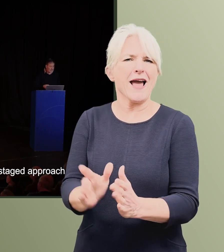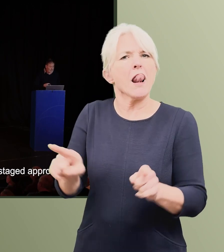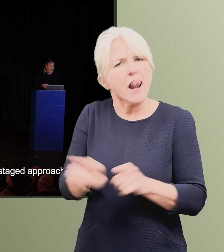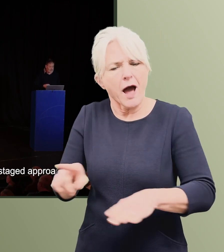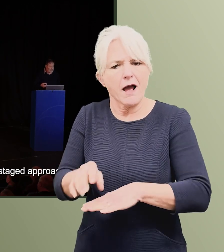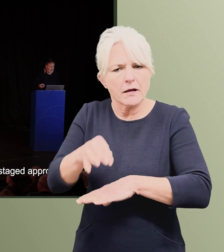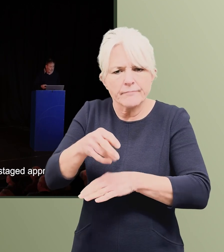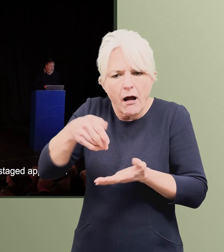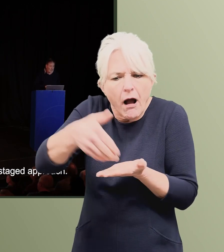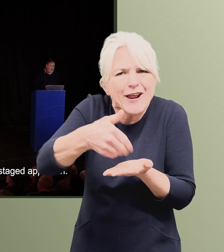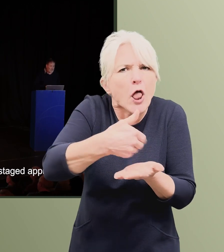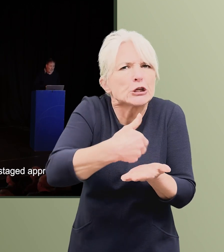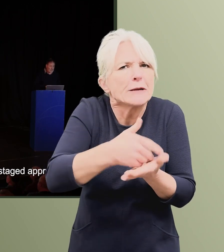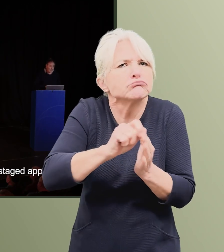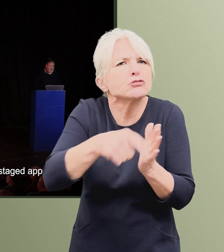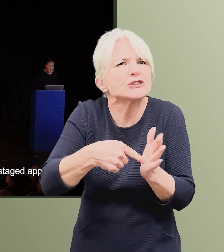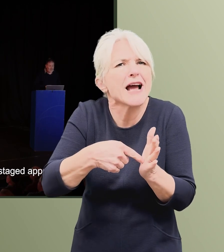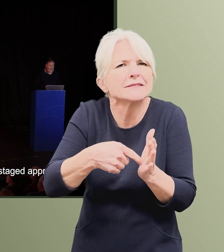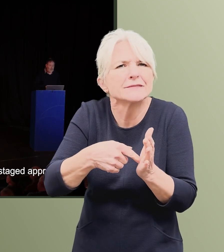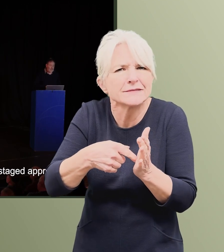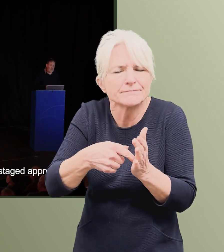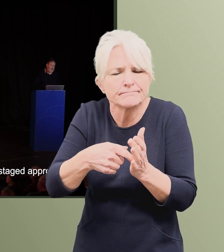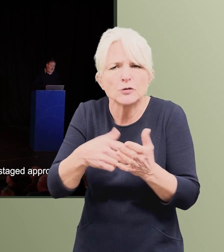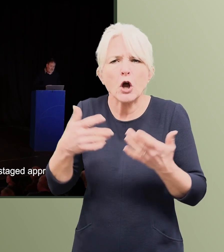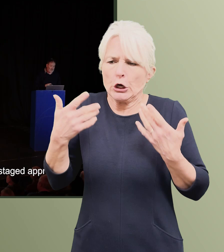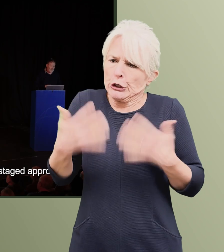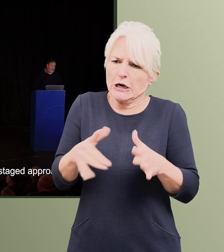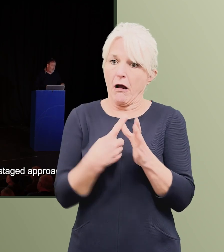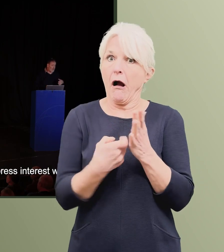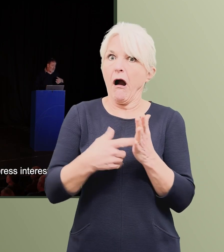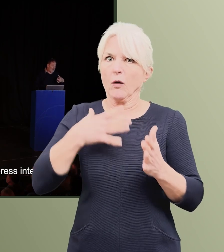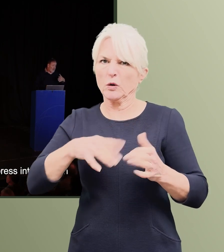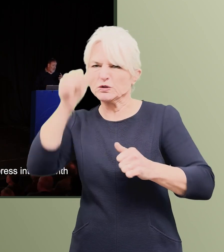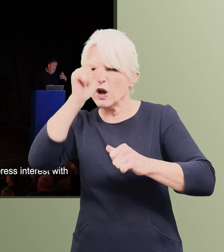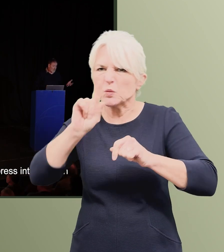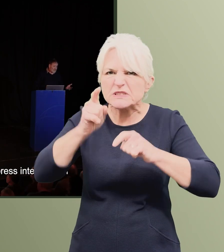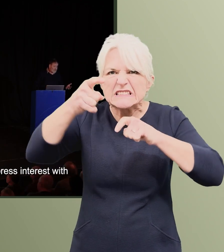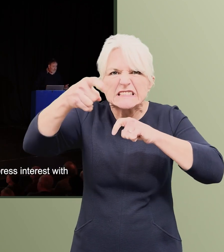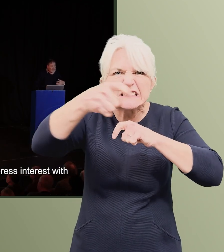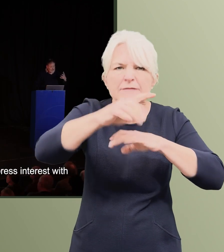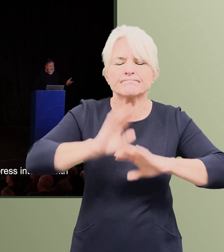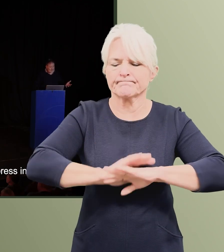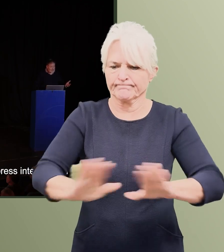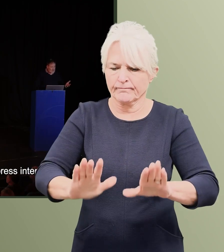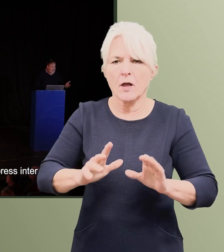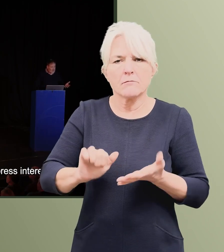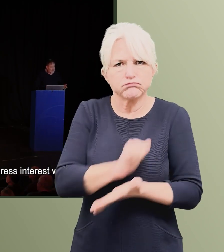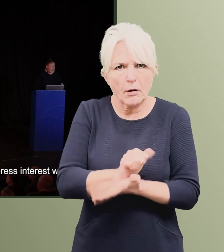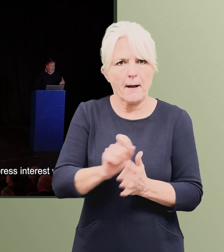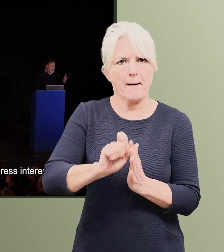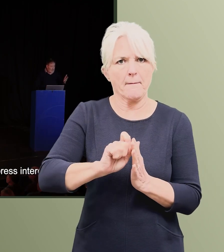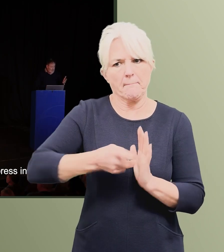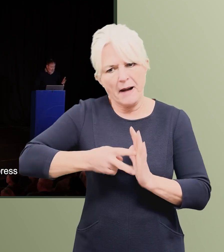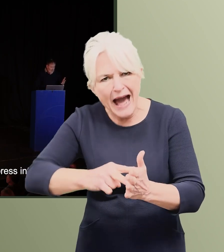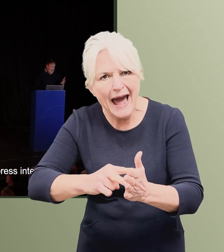maneuver this project through by using what we call a staged approach. So the staged approach was basically a project designed, well, first of all, to express